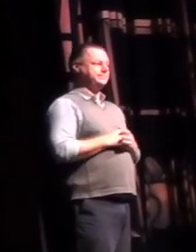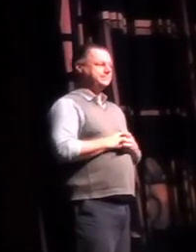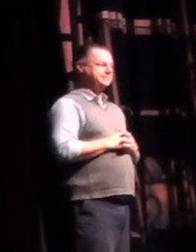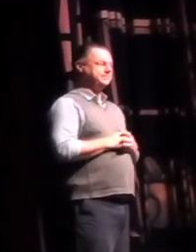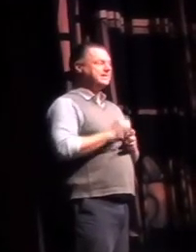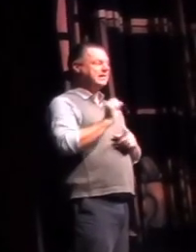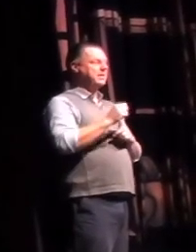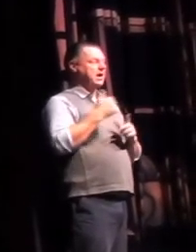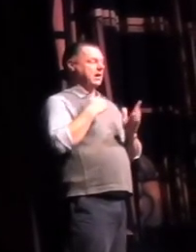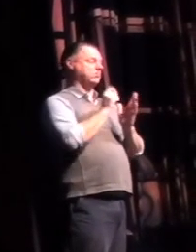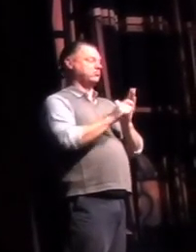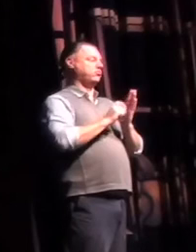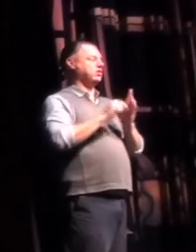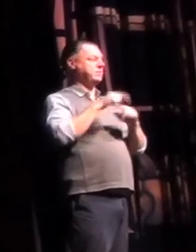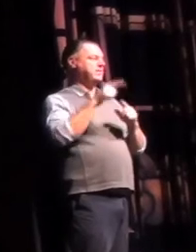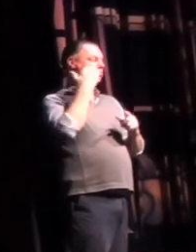Yeah, I wrote about it.